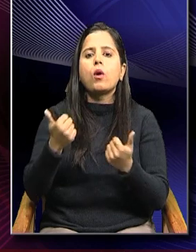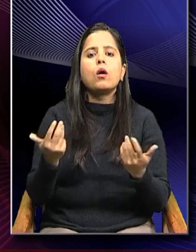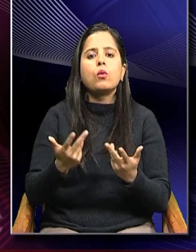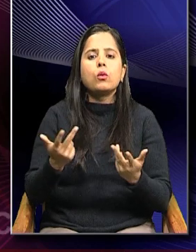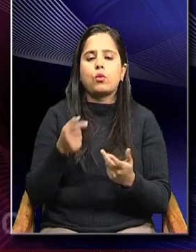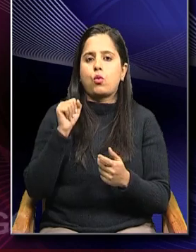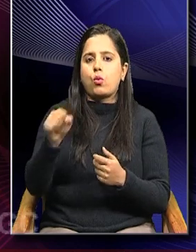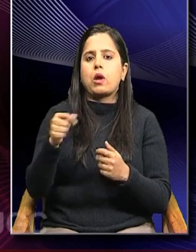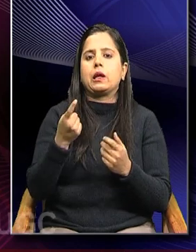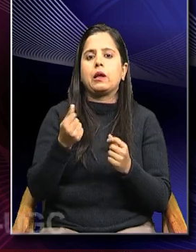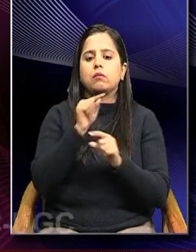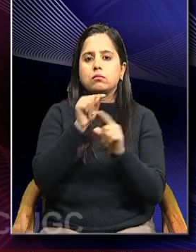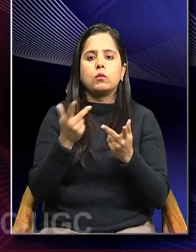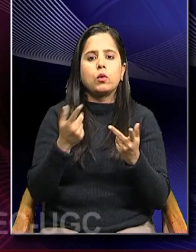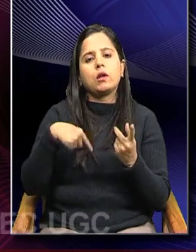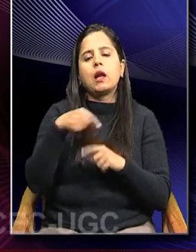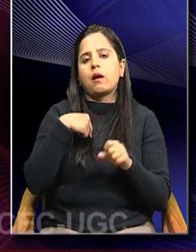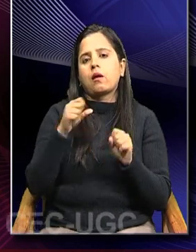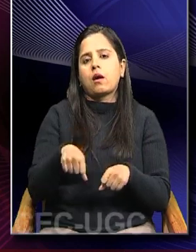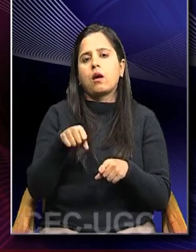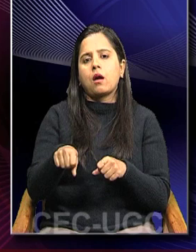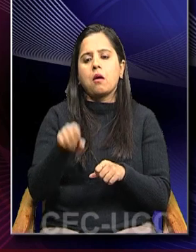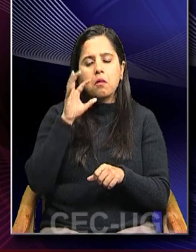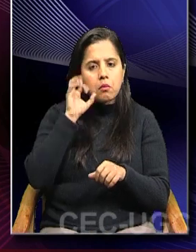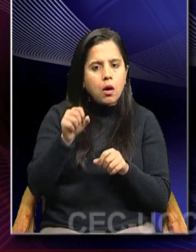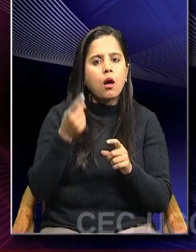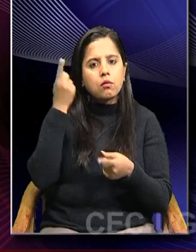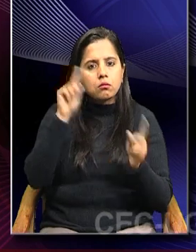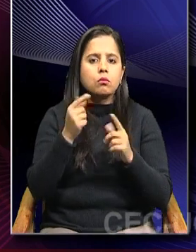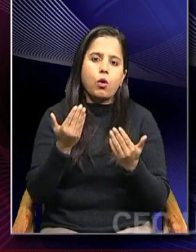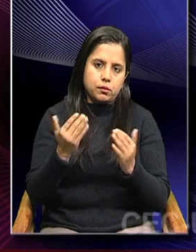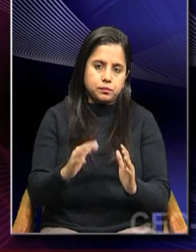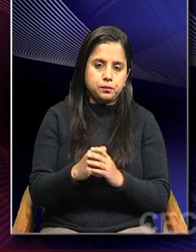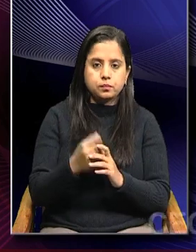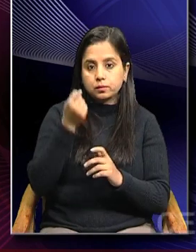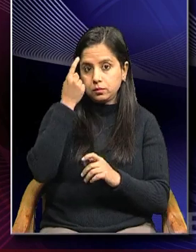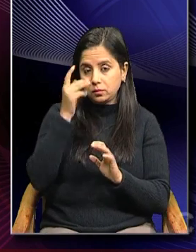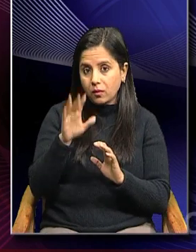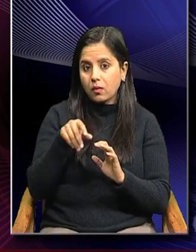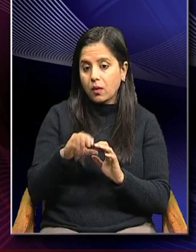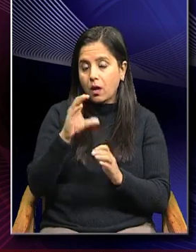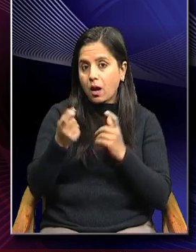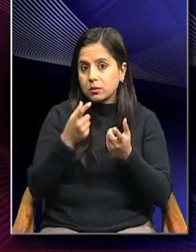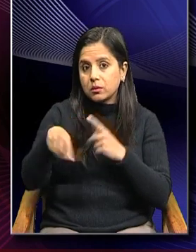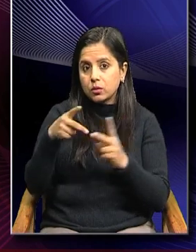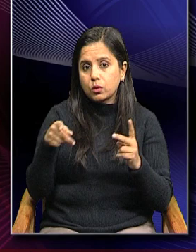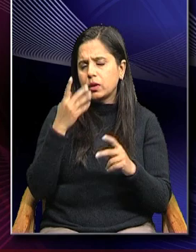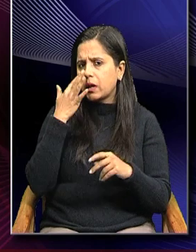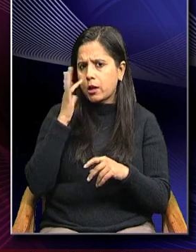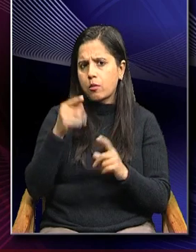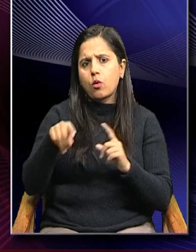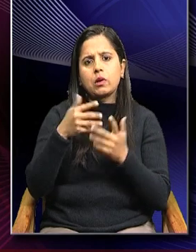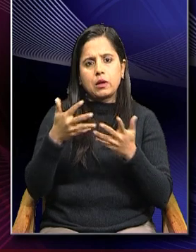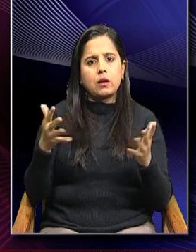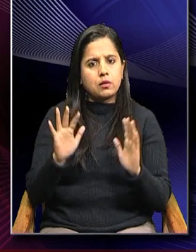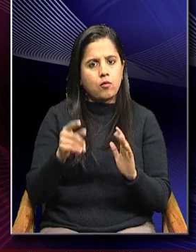what is their need set. Accordingly we can go for determining our strategies. So understanding customers is a very significant component